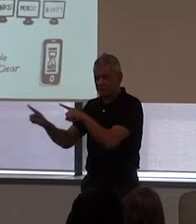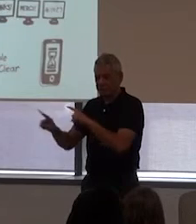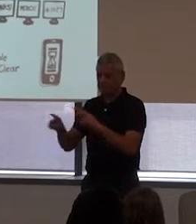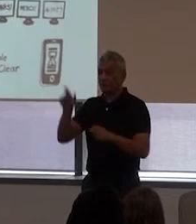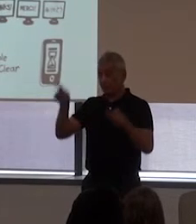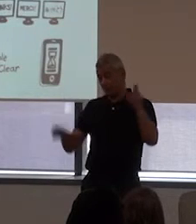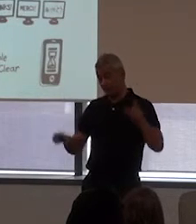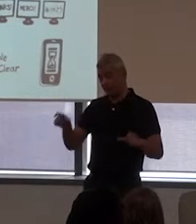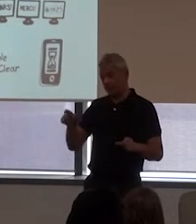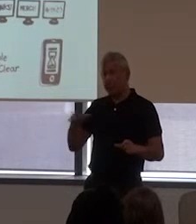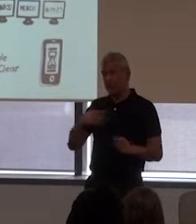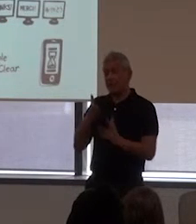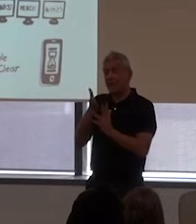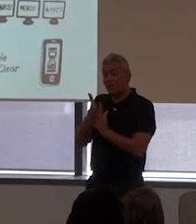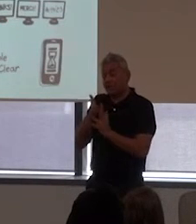lot of people.